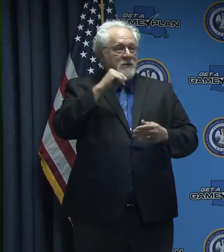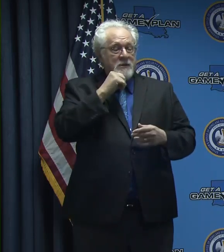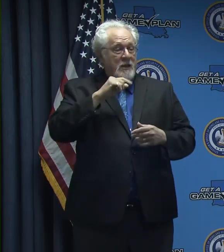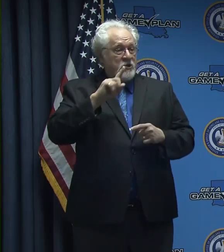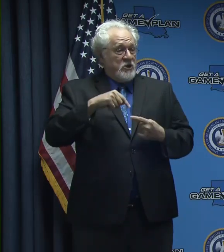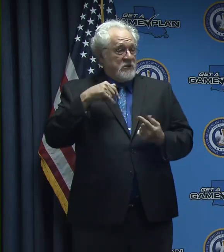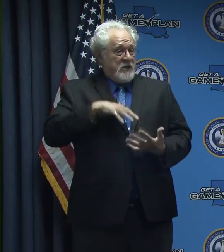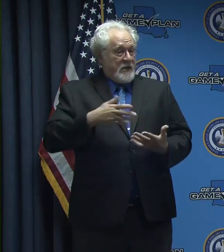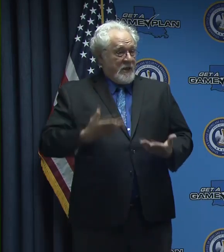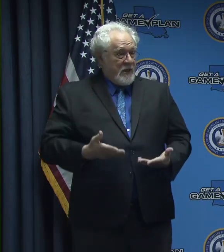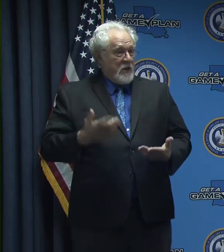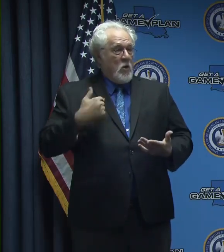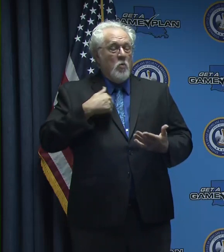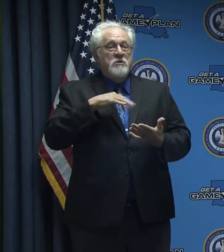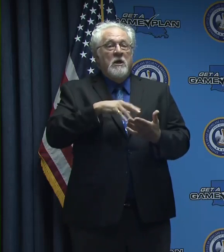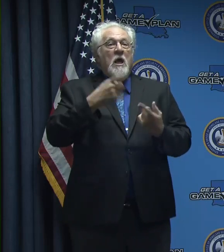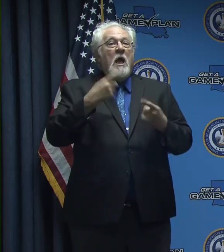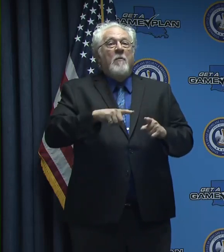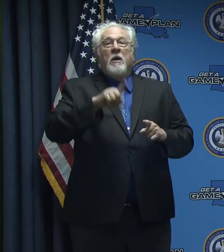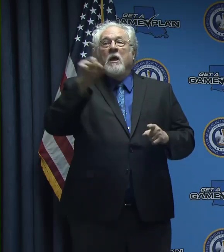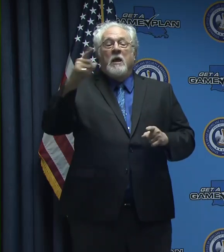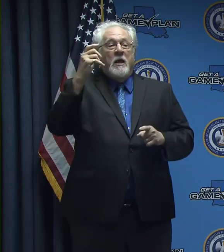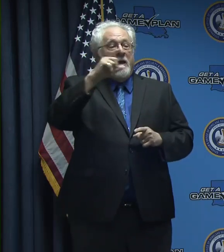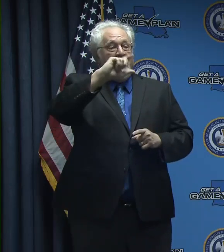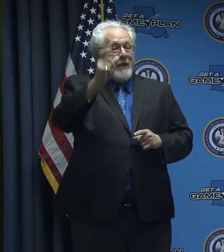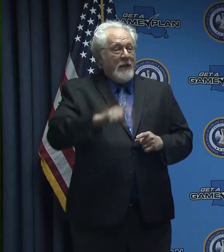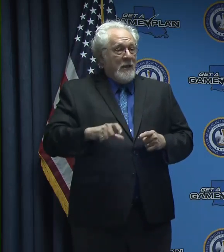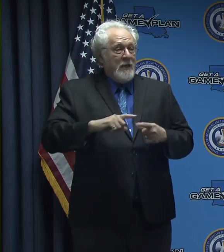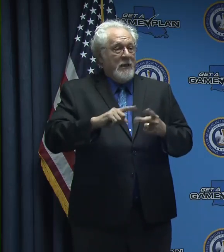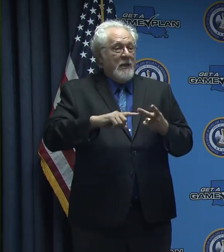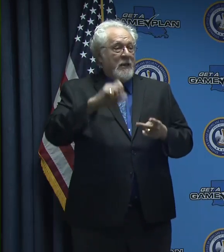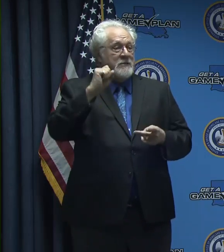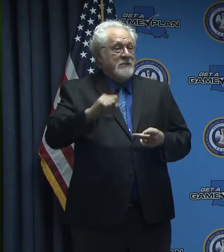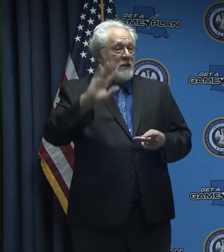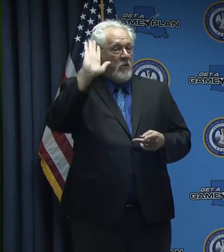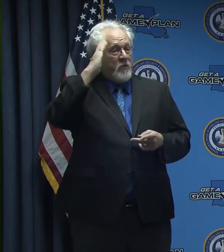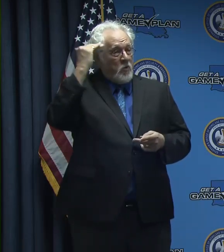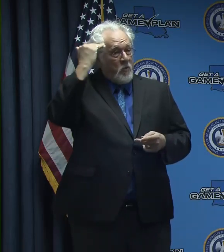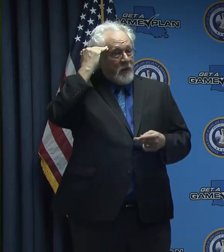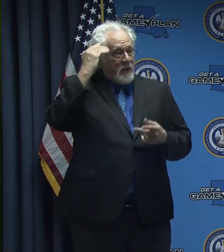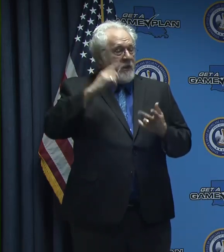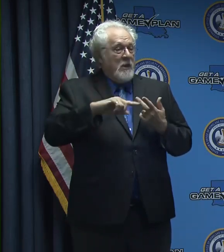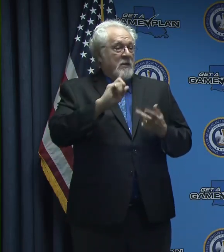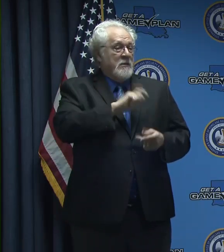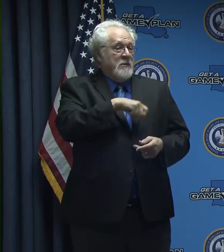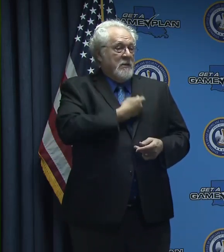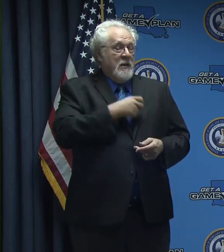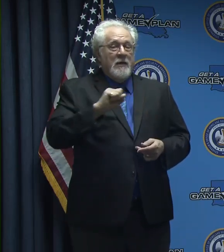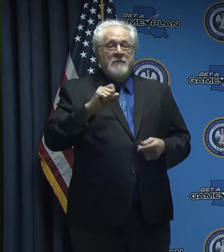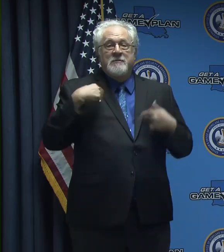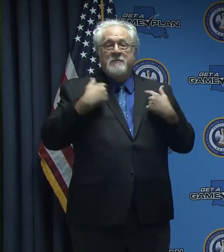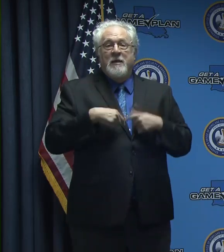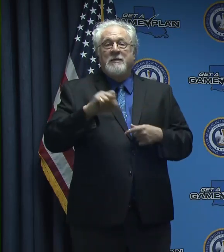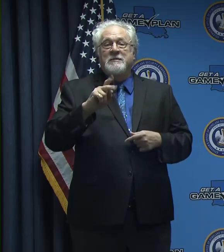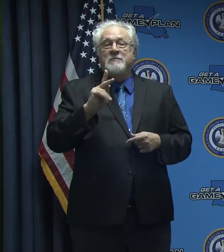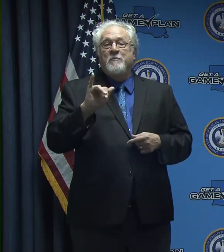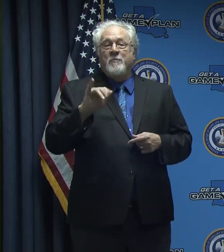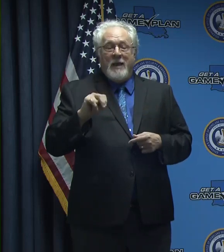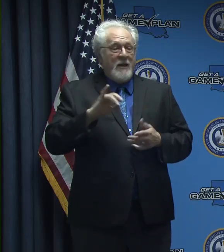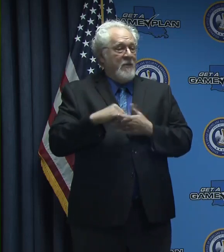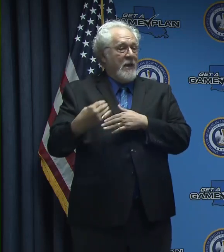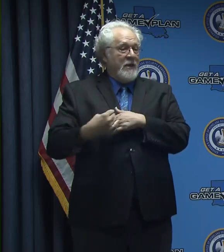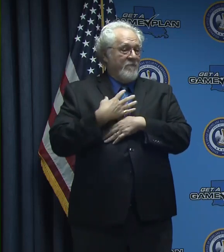here. We're studying what's happening in Italy, in South Korea, and in Spain, and all of that influences what